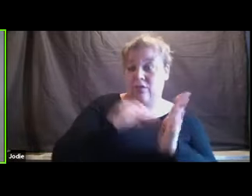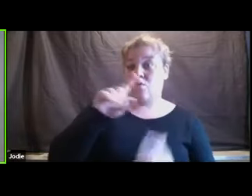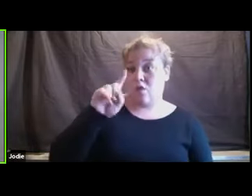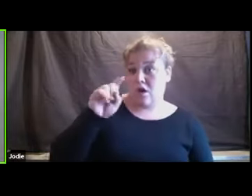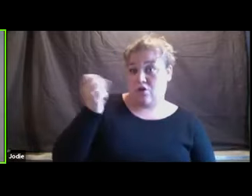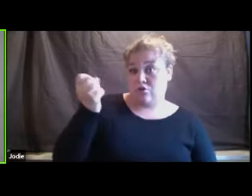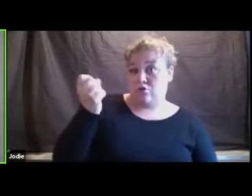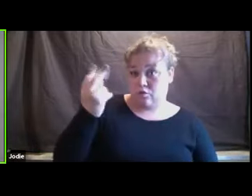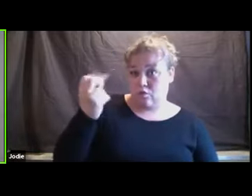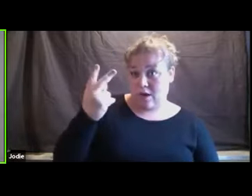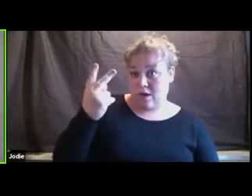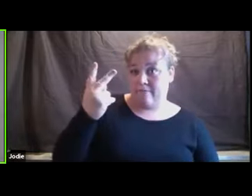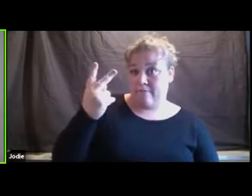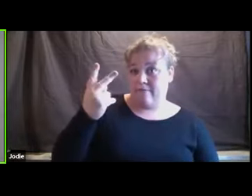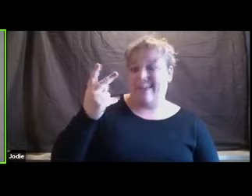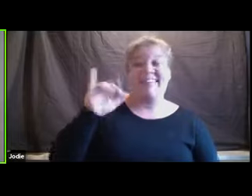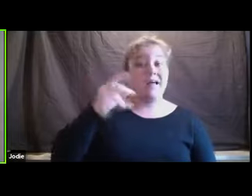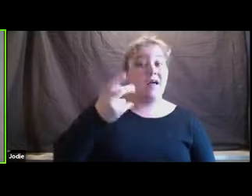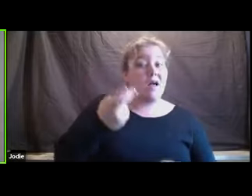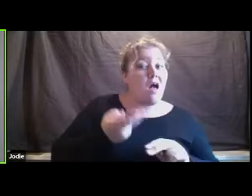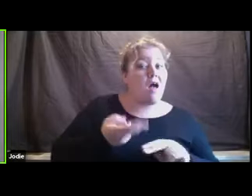357,112. That is up